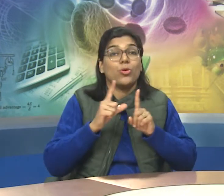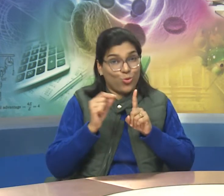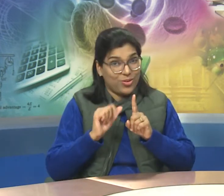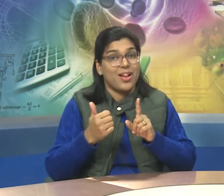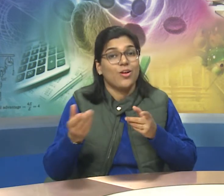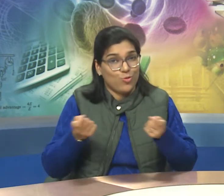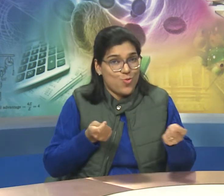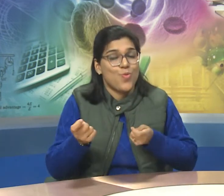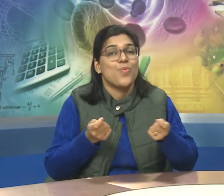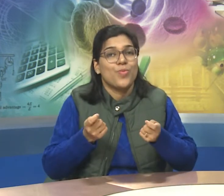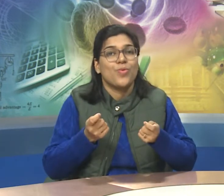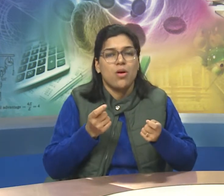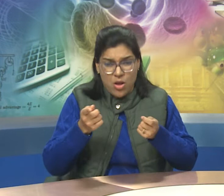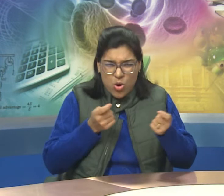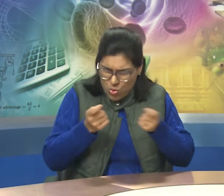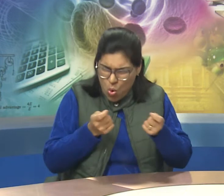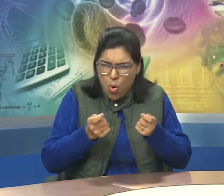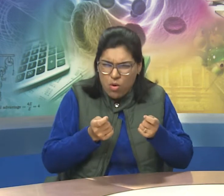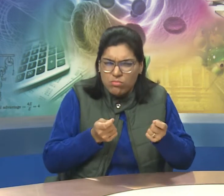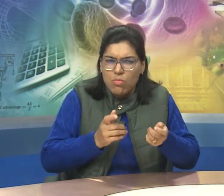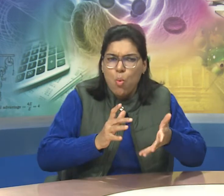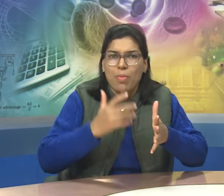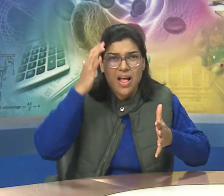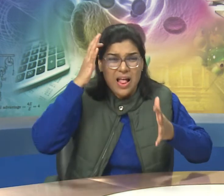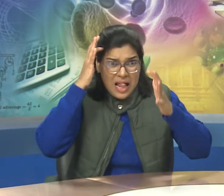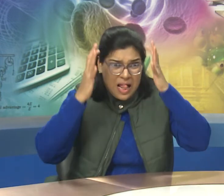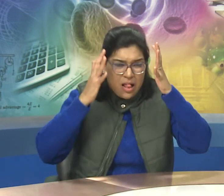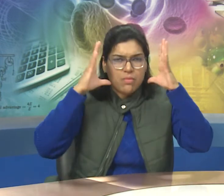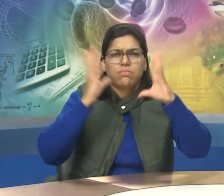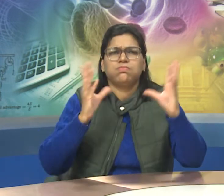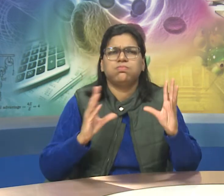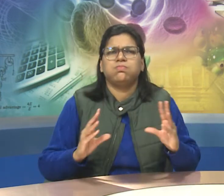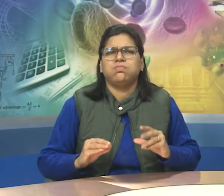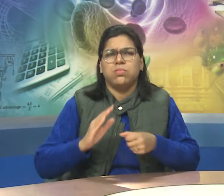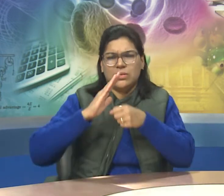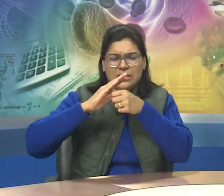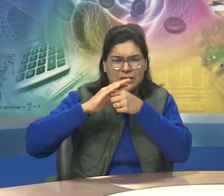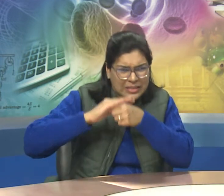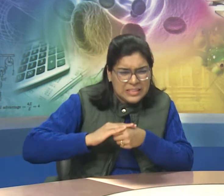extremely competitive world, one who manages one